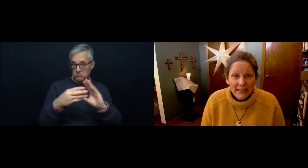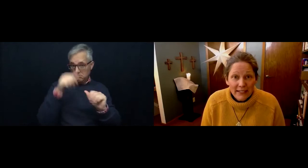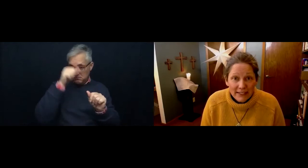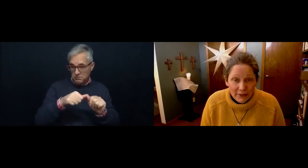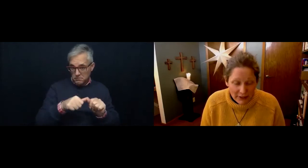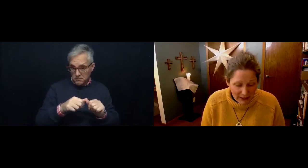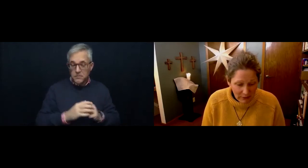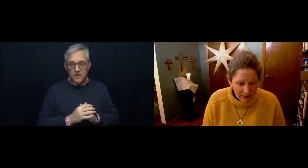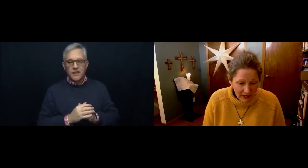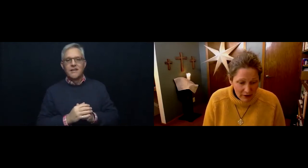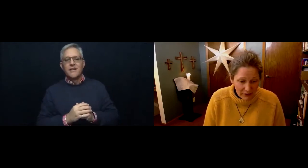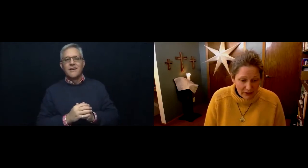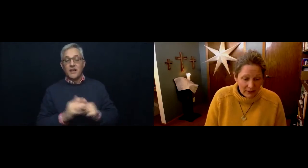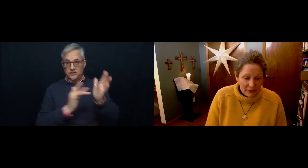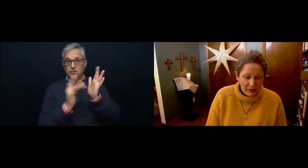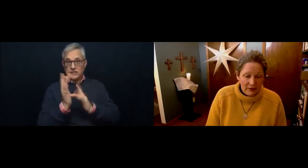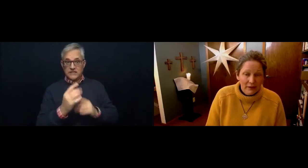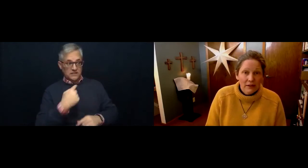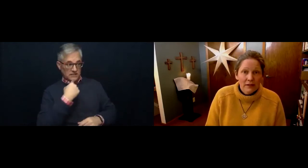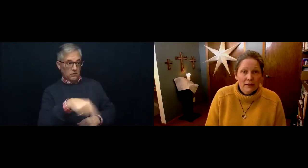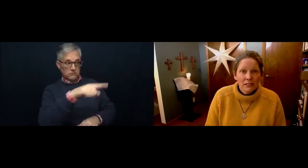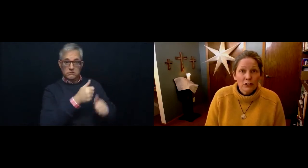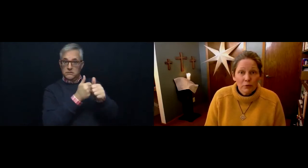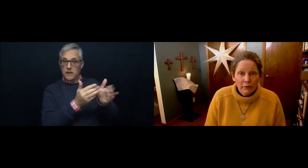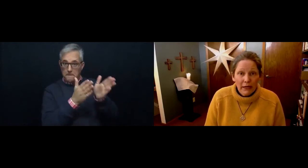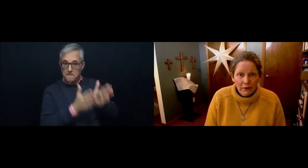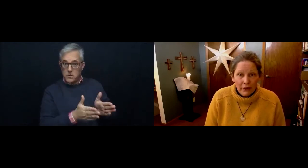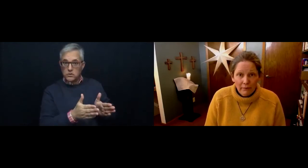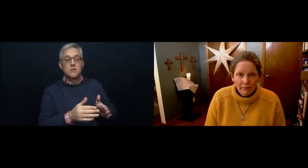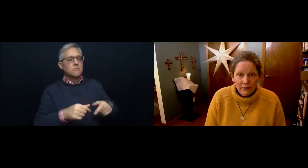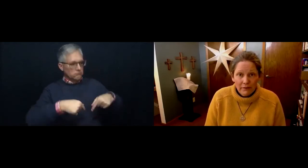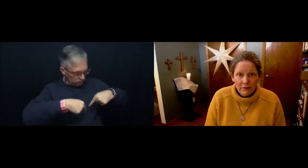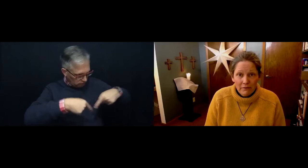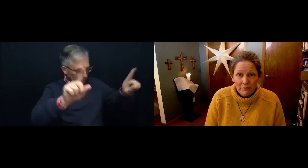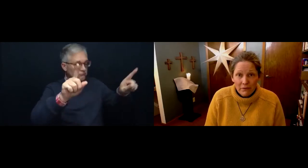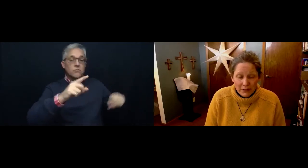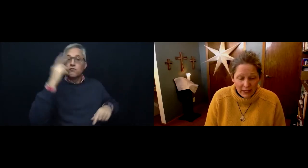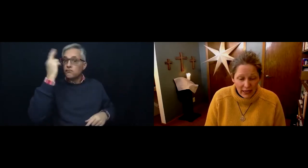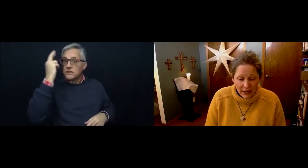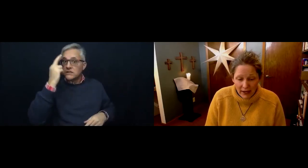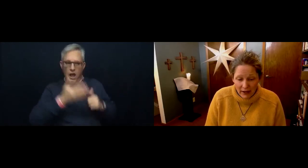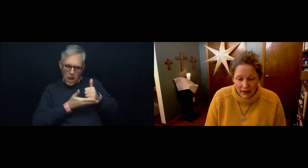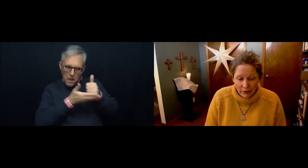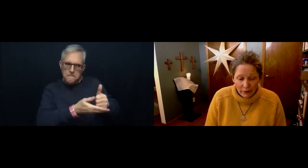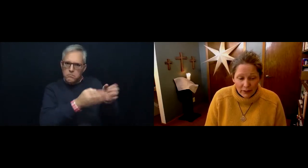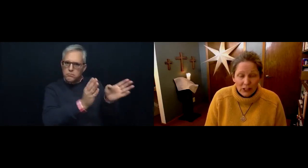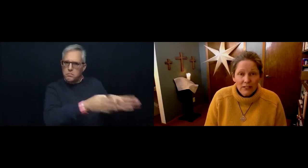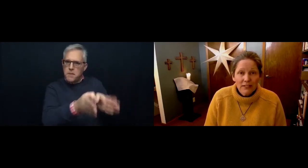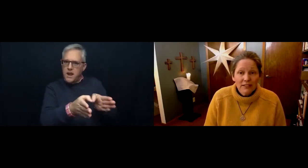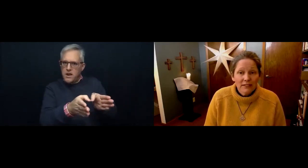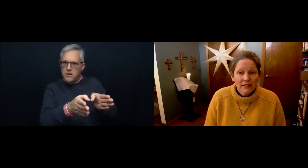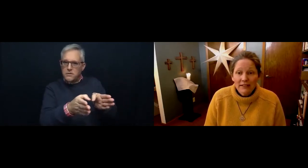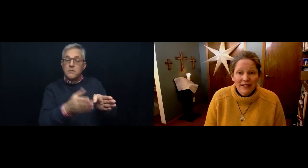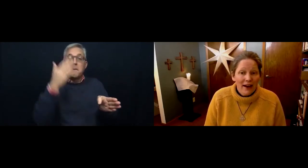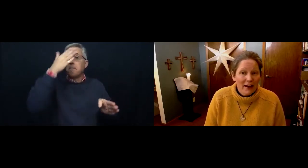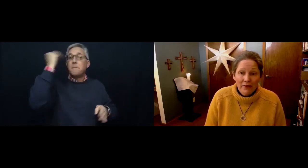Jesus sends those disciples out to prepare them for the day when